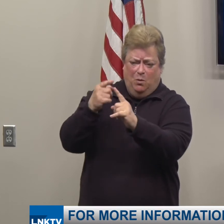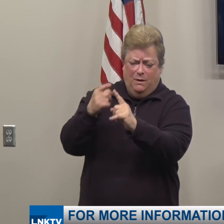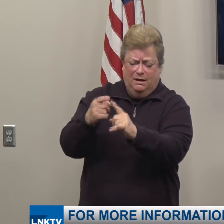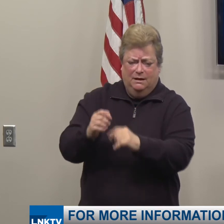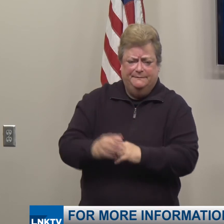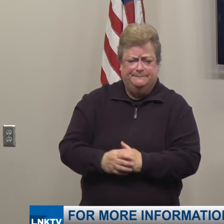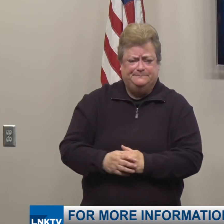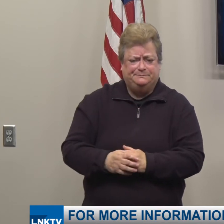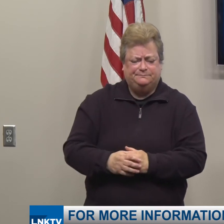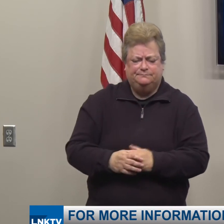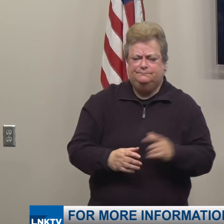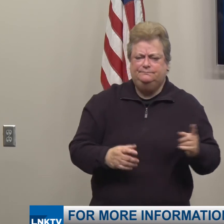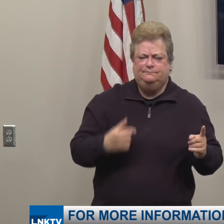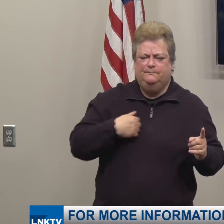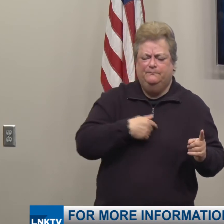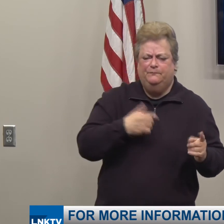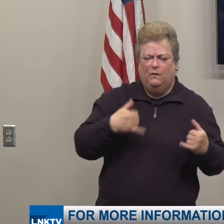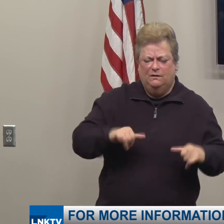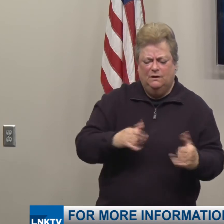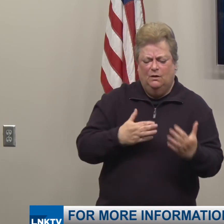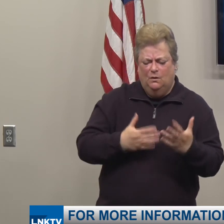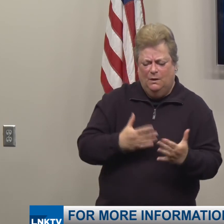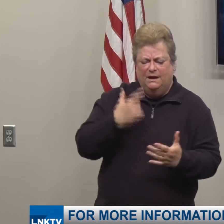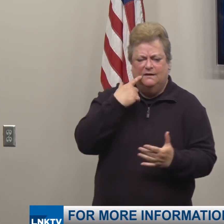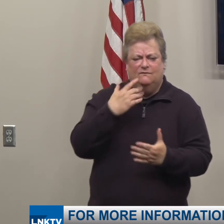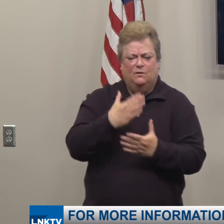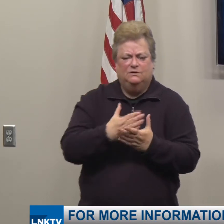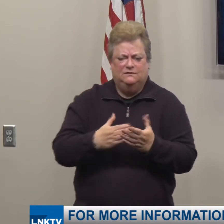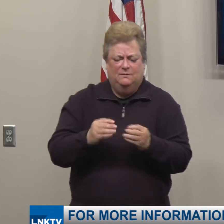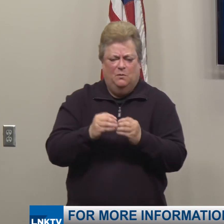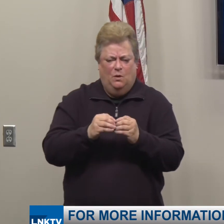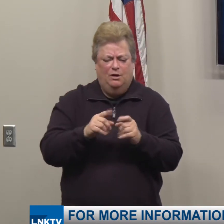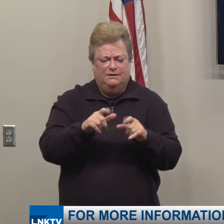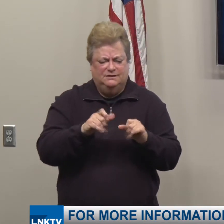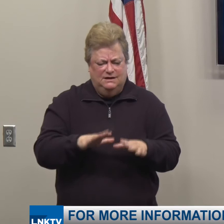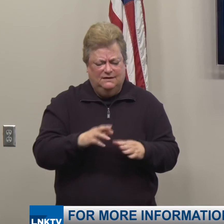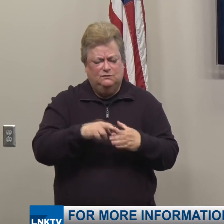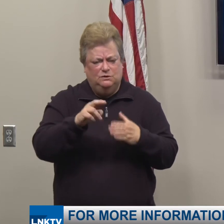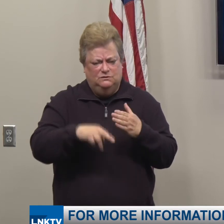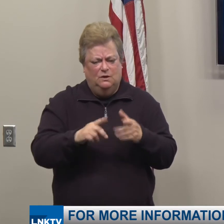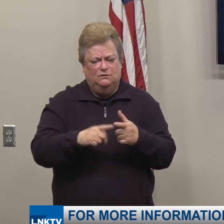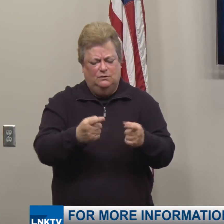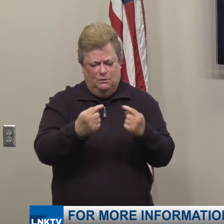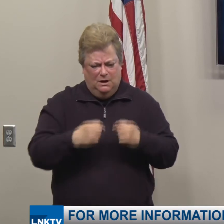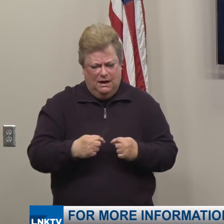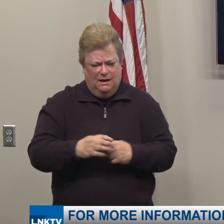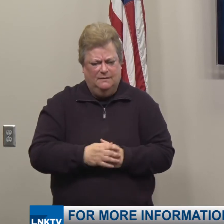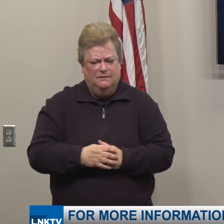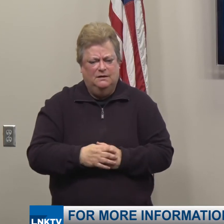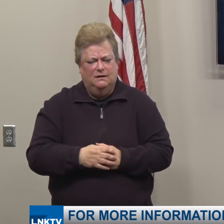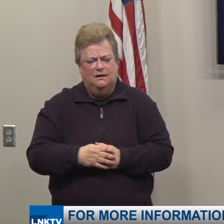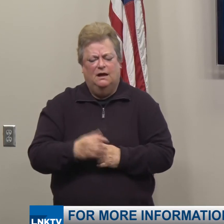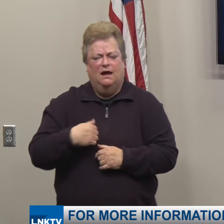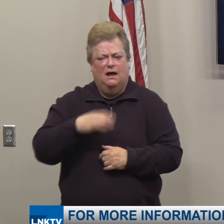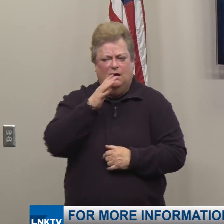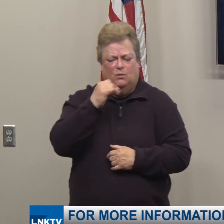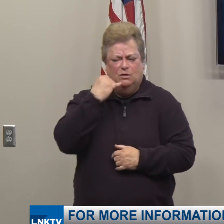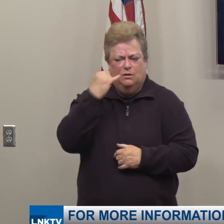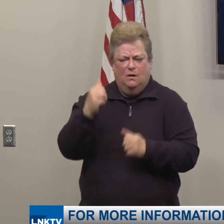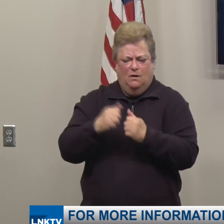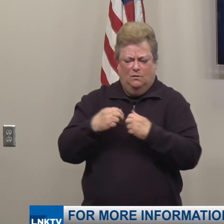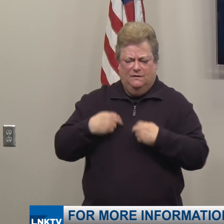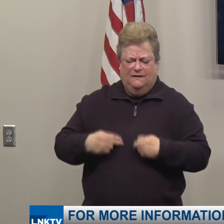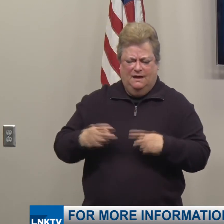We're still waiting on some additional test results to come in, and I'll be having a call with the